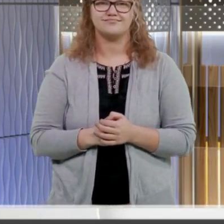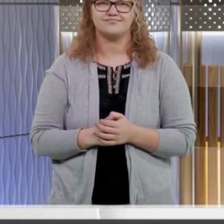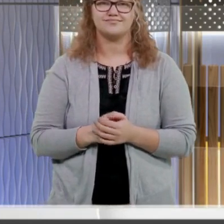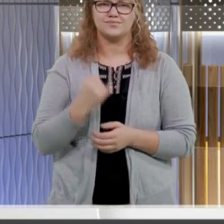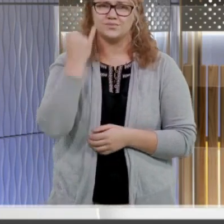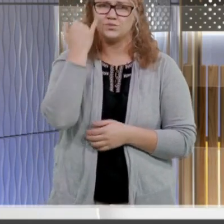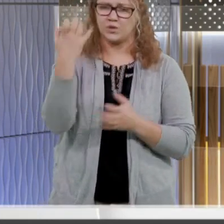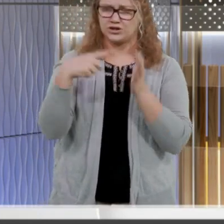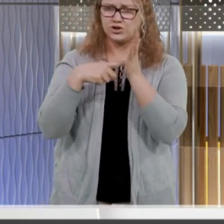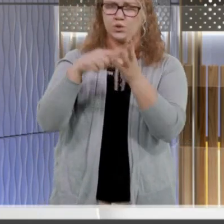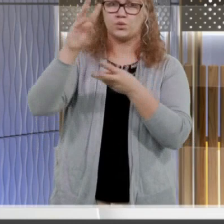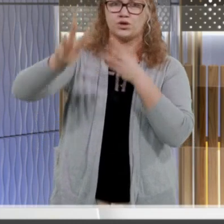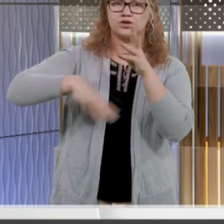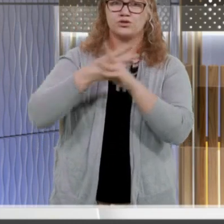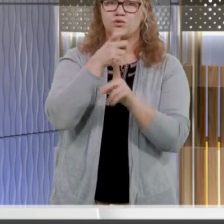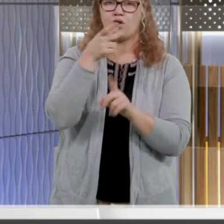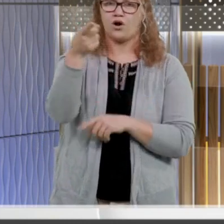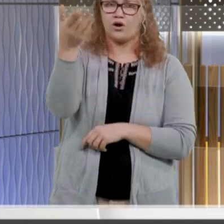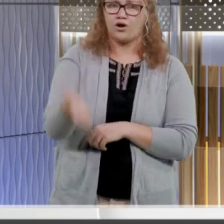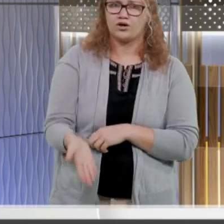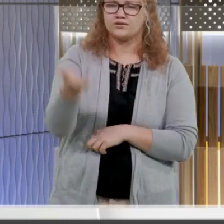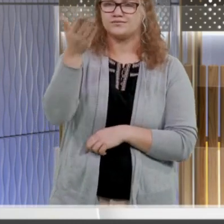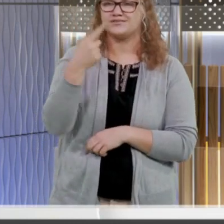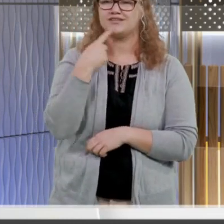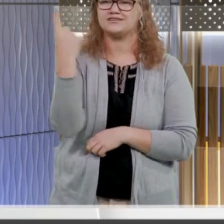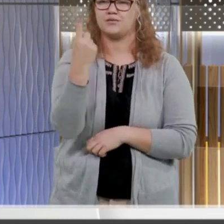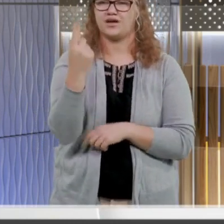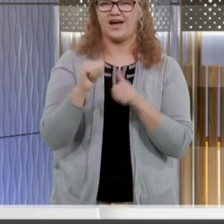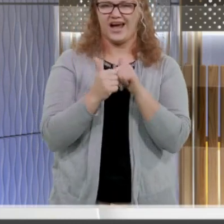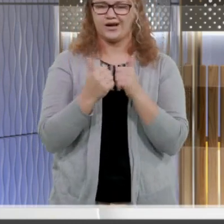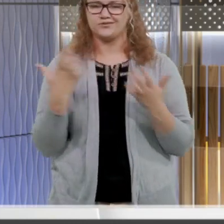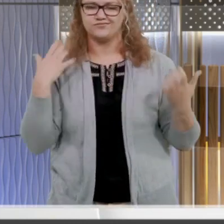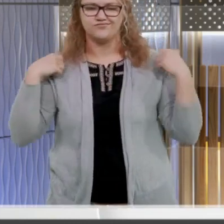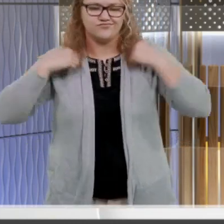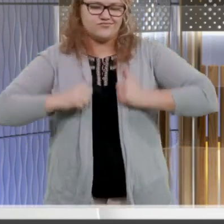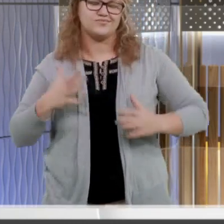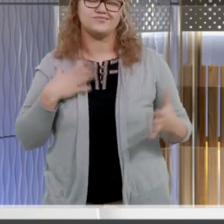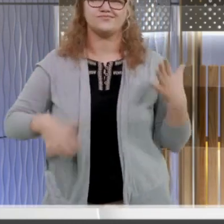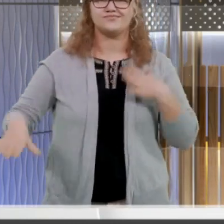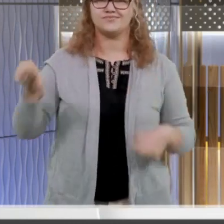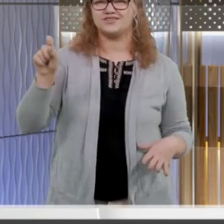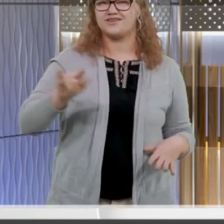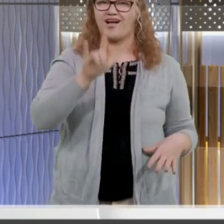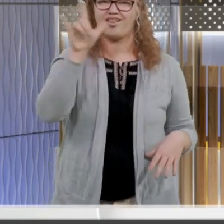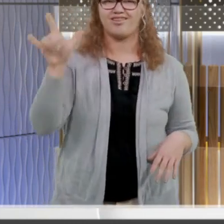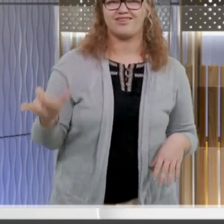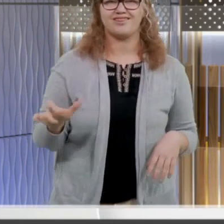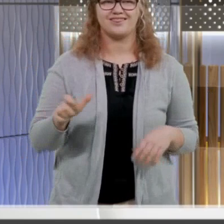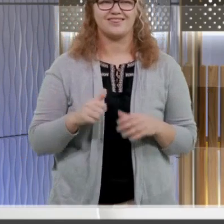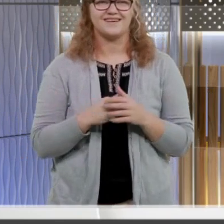And if you want to show the world who you are, say something with style.